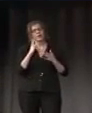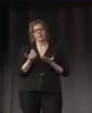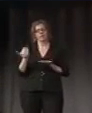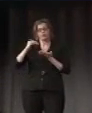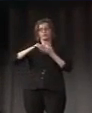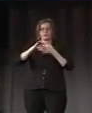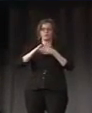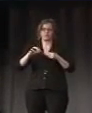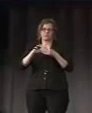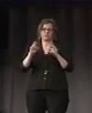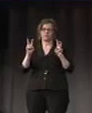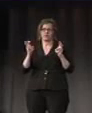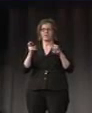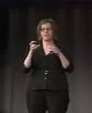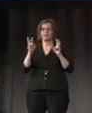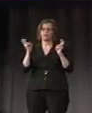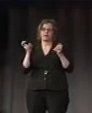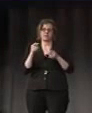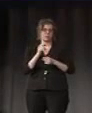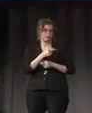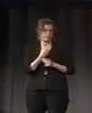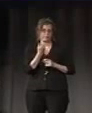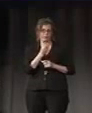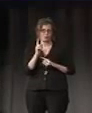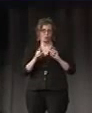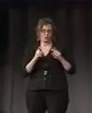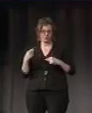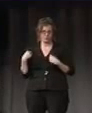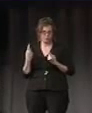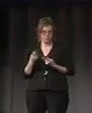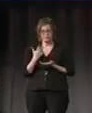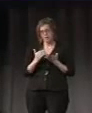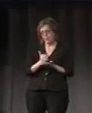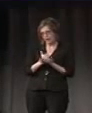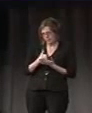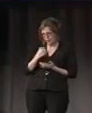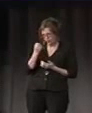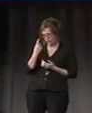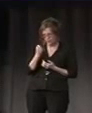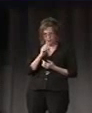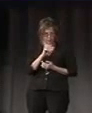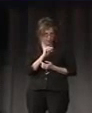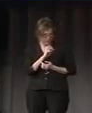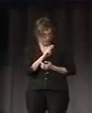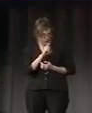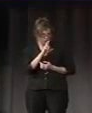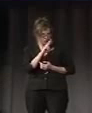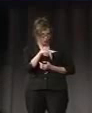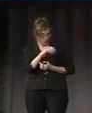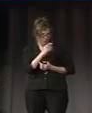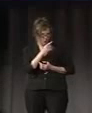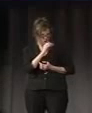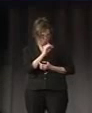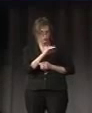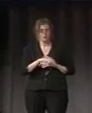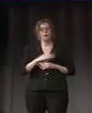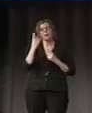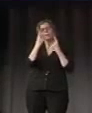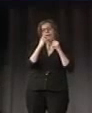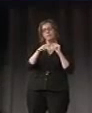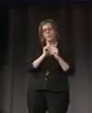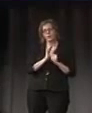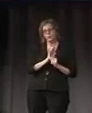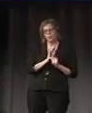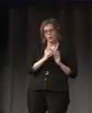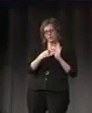questions that have already come up, but maybe you can help me understand a little bit more, Professor Poggio, about thinking about your example of the